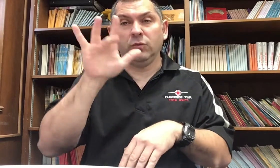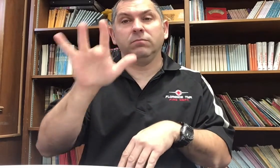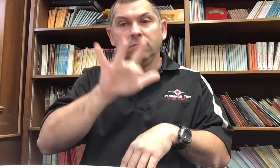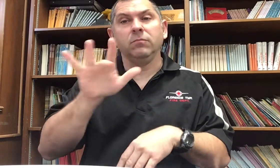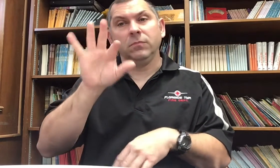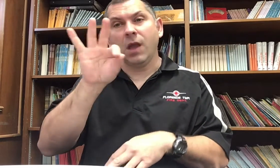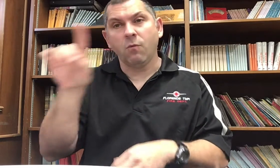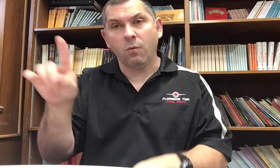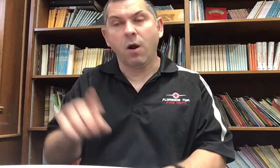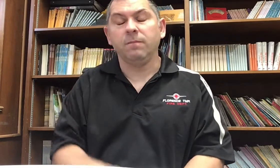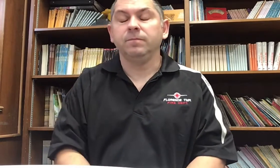dial 911.